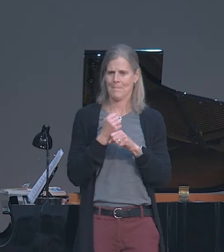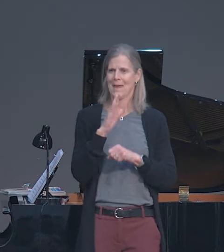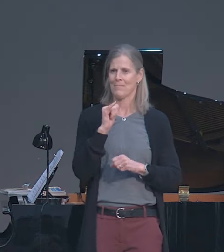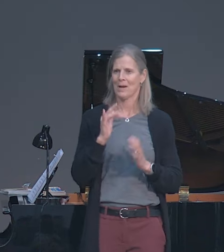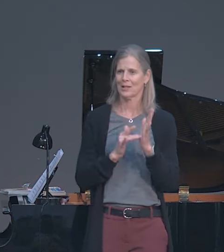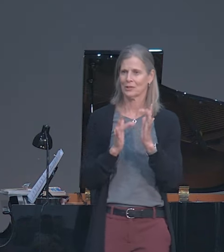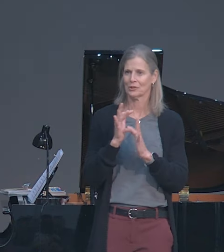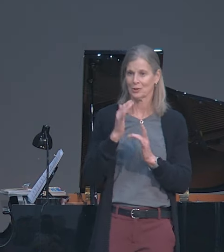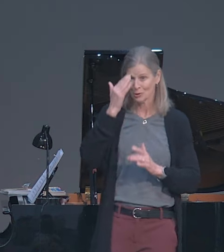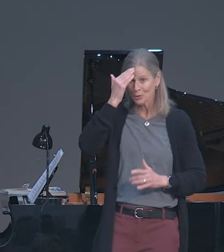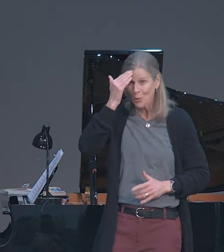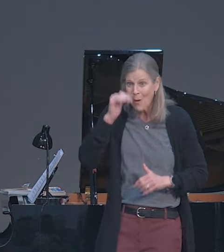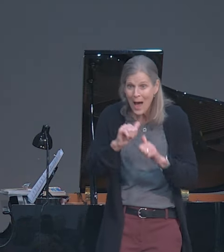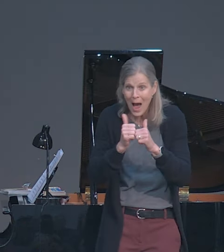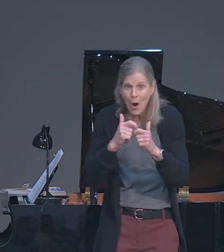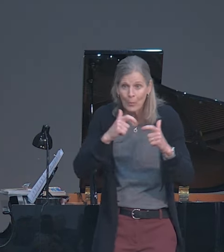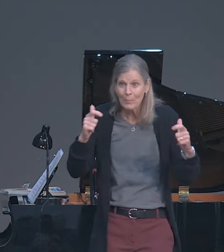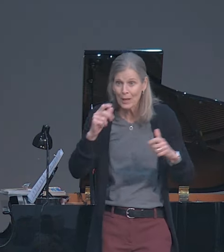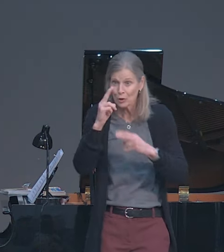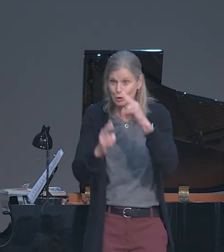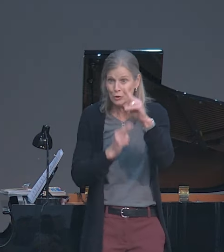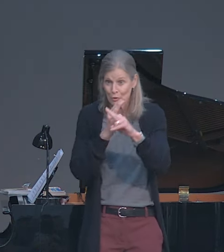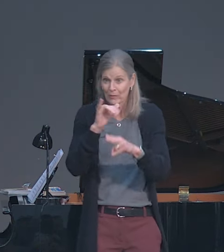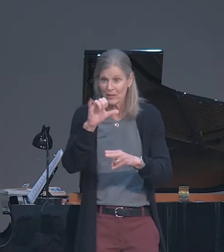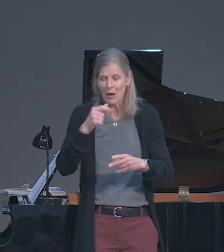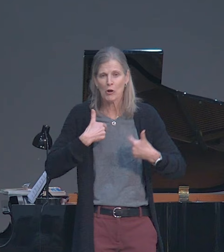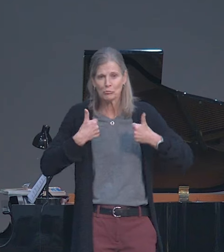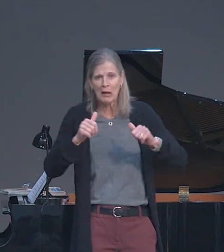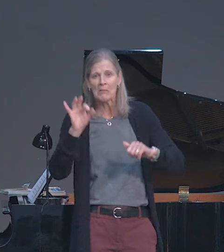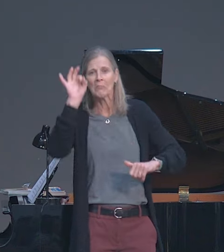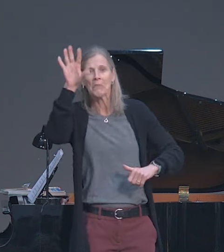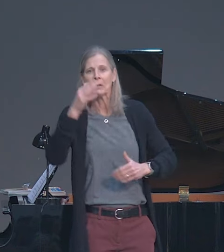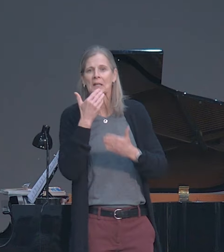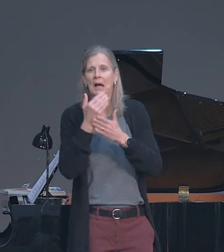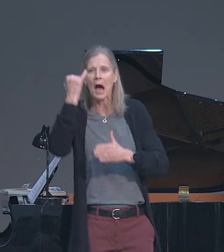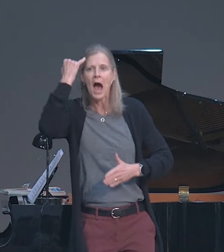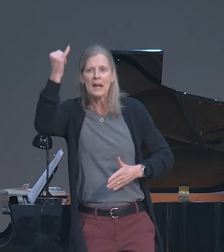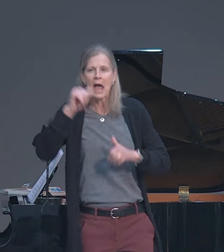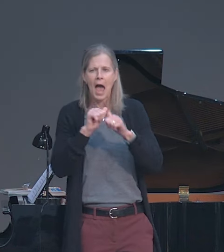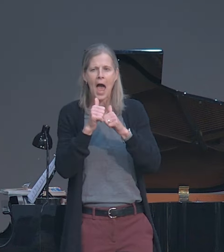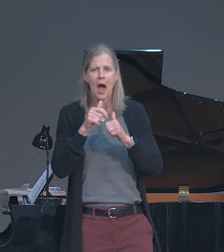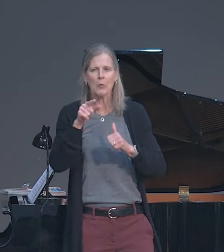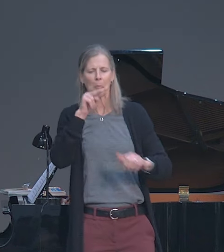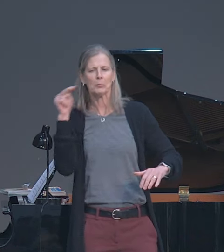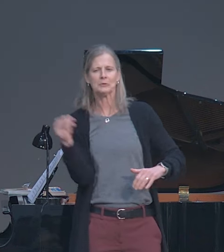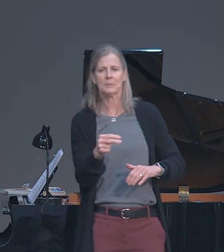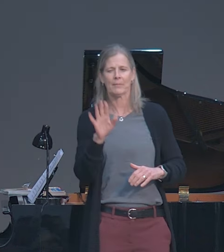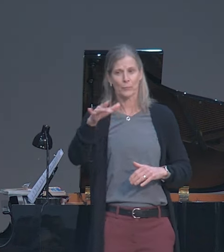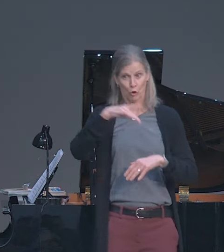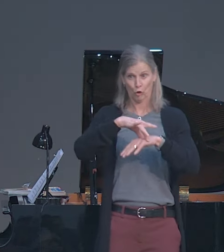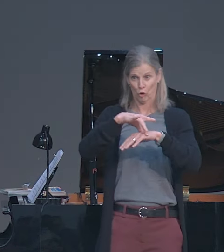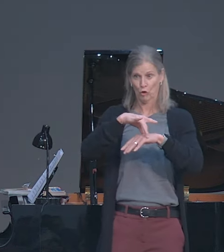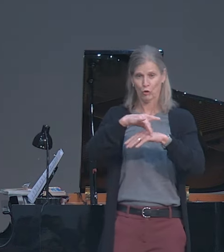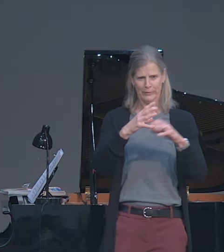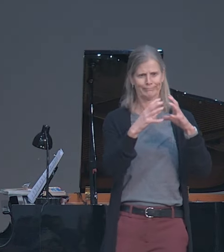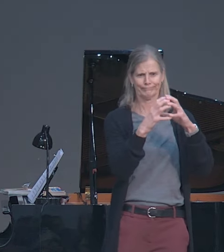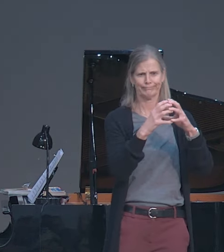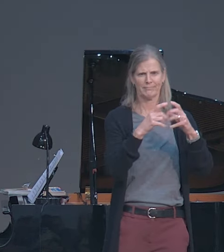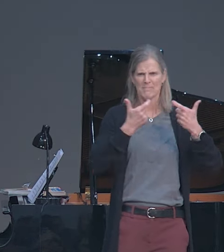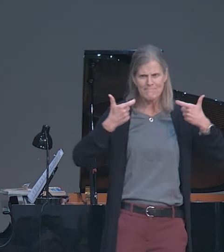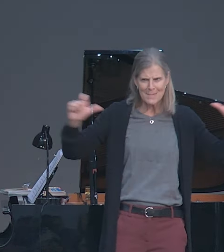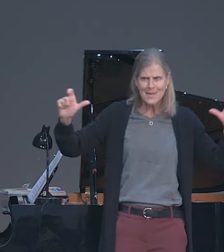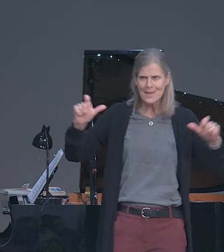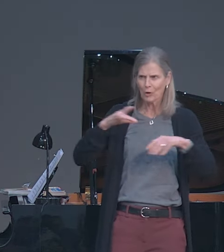is? I'm going to just give it a shot to try to give you some perspective. Think about the Earth. The Earth's pretty huge,